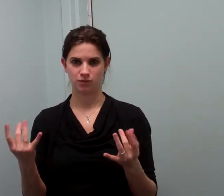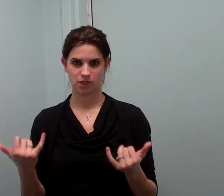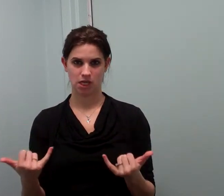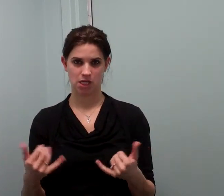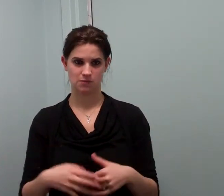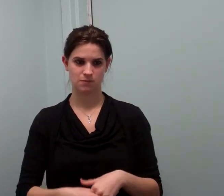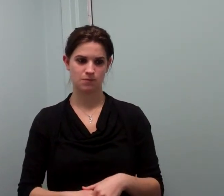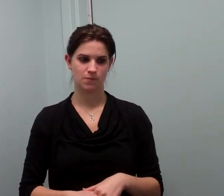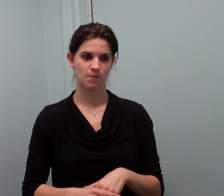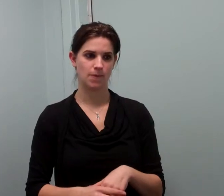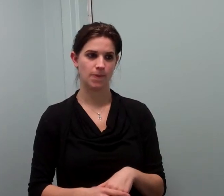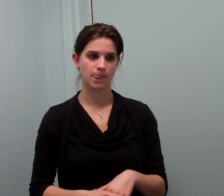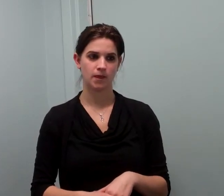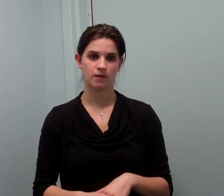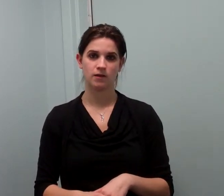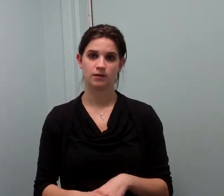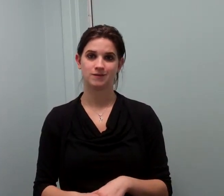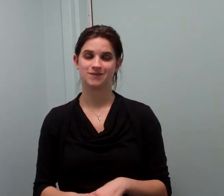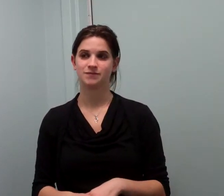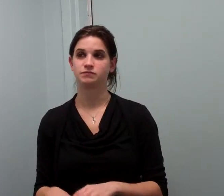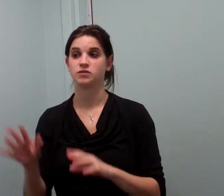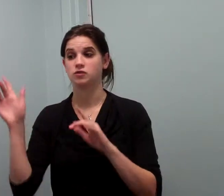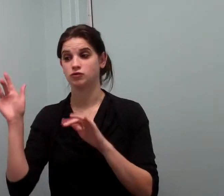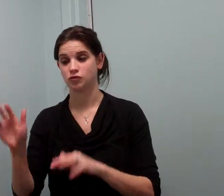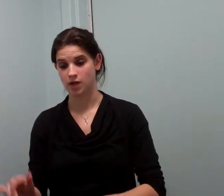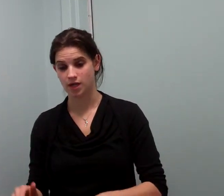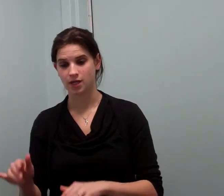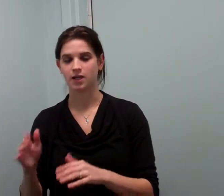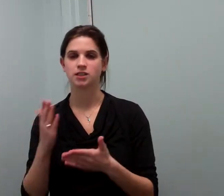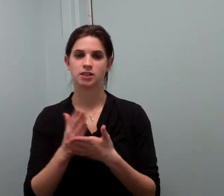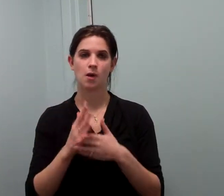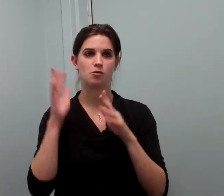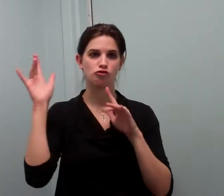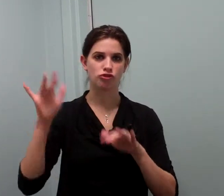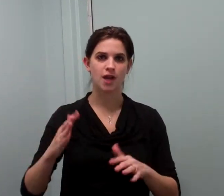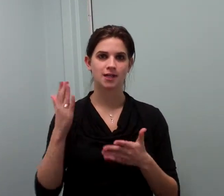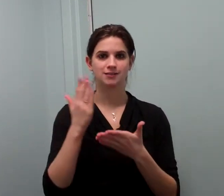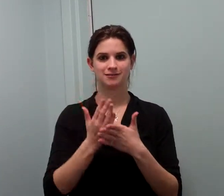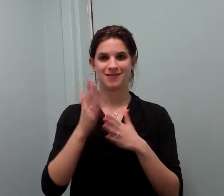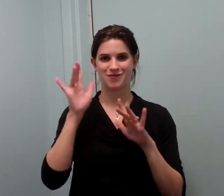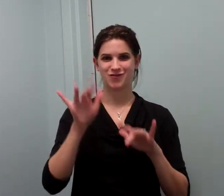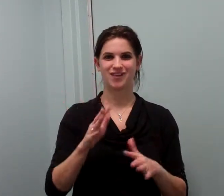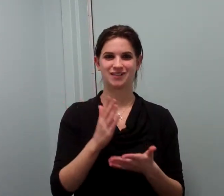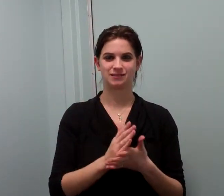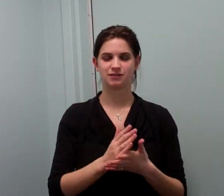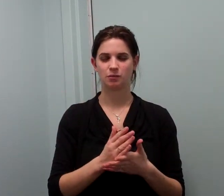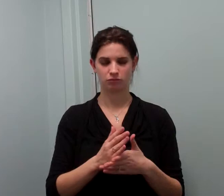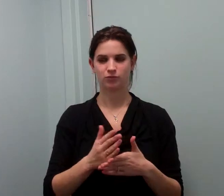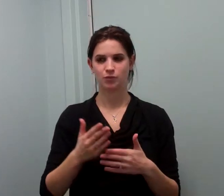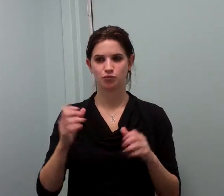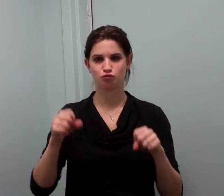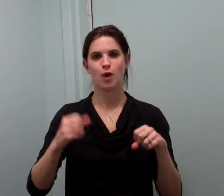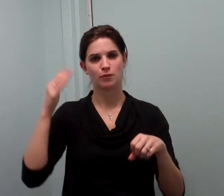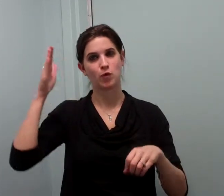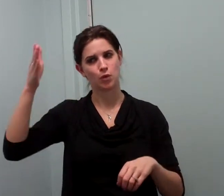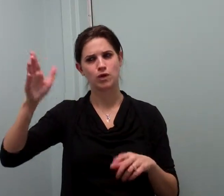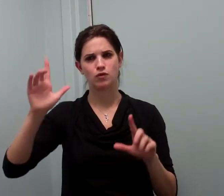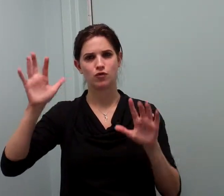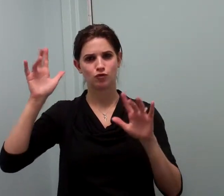It's been raining off and on. We're probably going to get rain again today. So the humidity or the water vapor in the air is